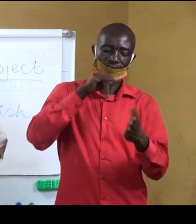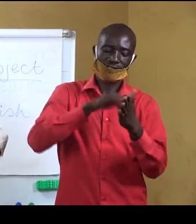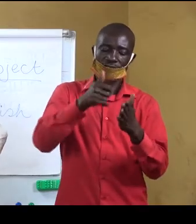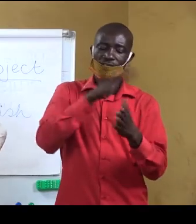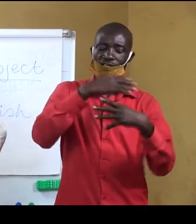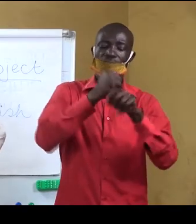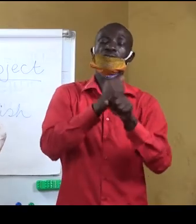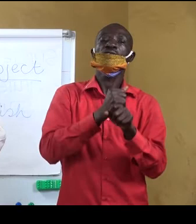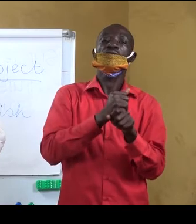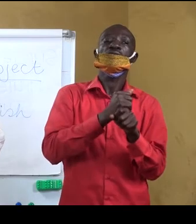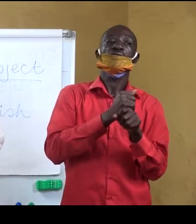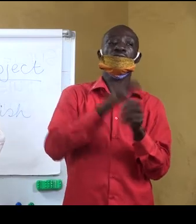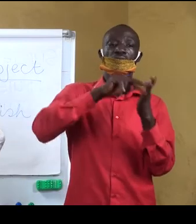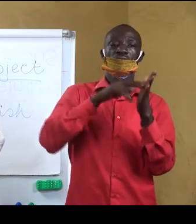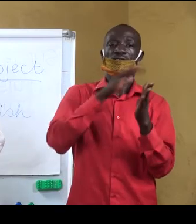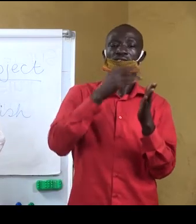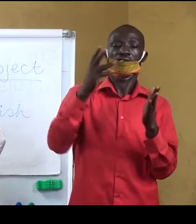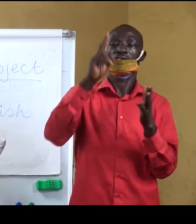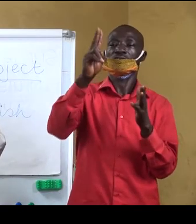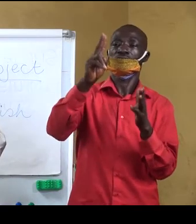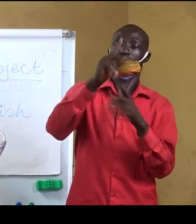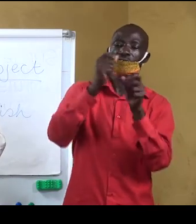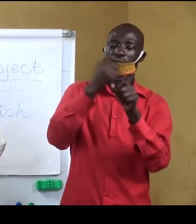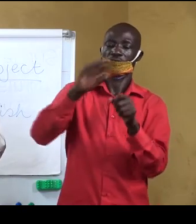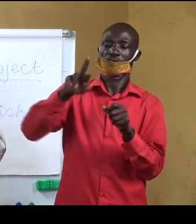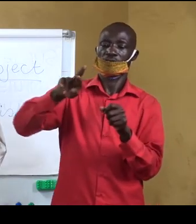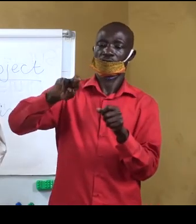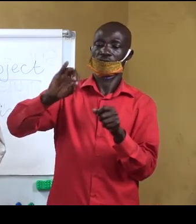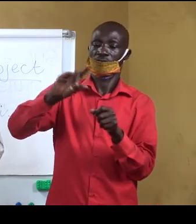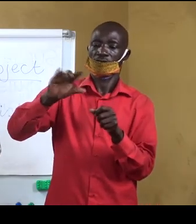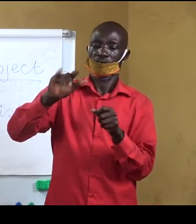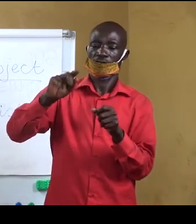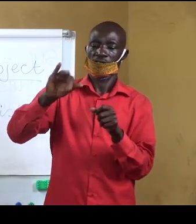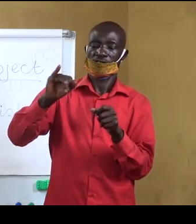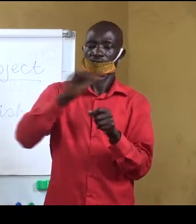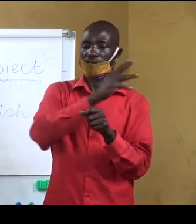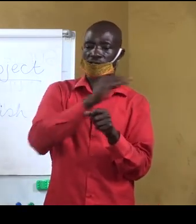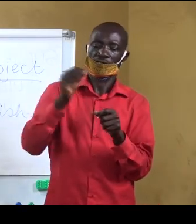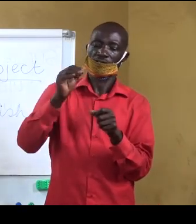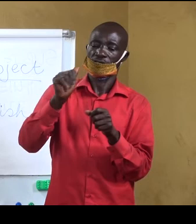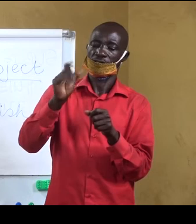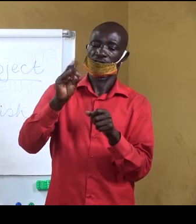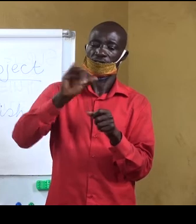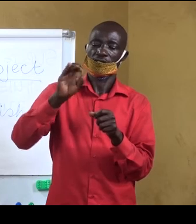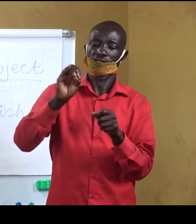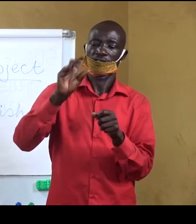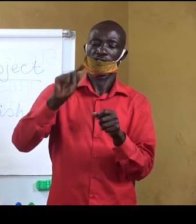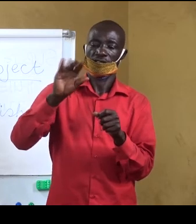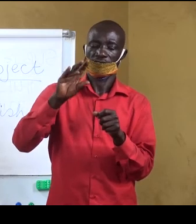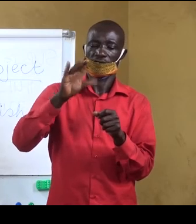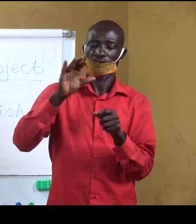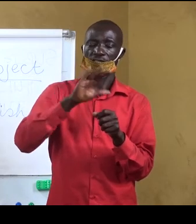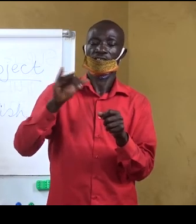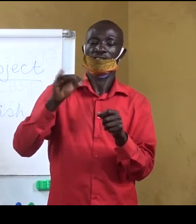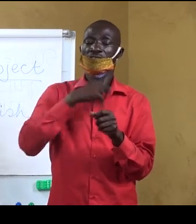said that there are 2 types of relative or adjectival clauses. These are the non-restrictive